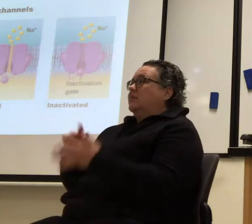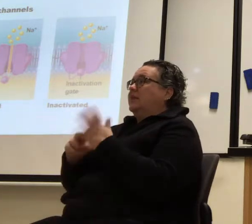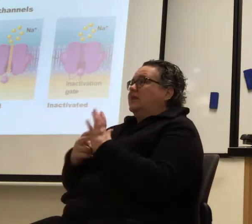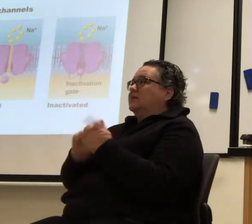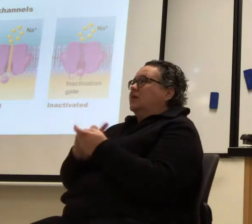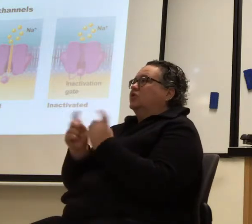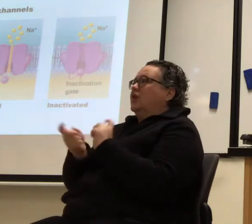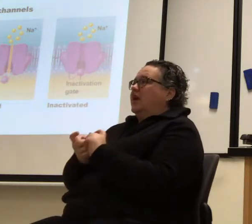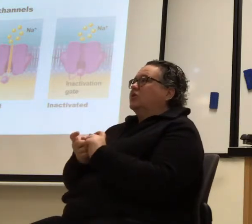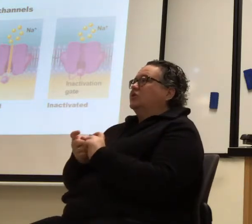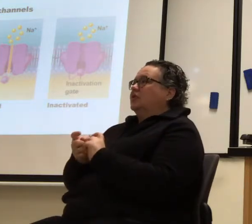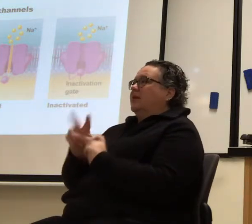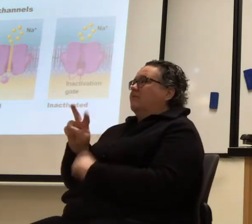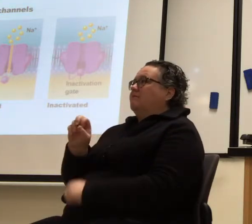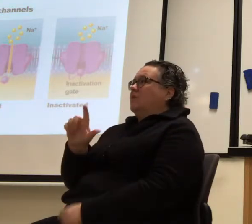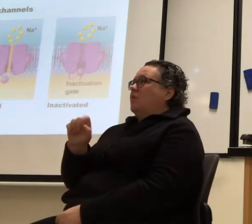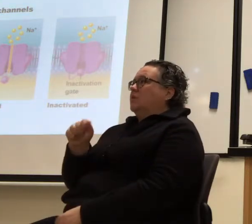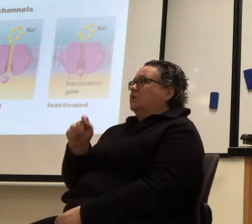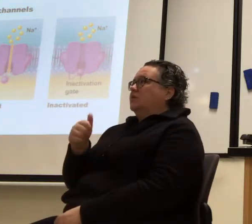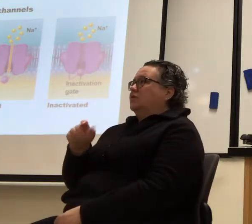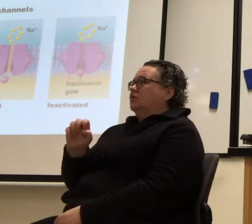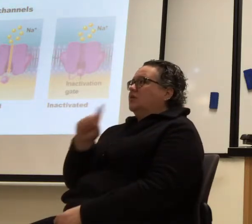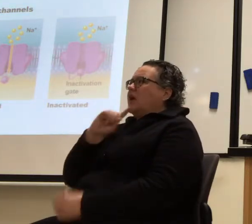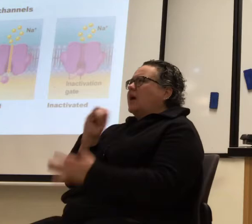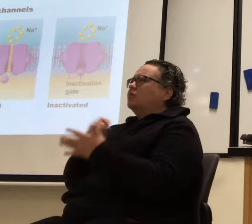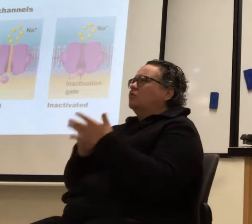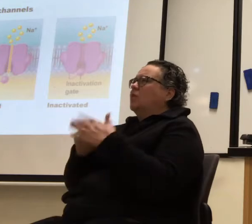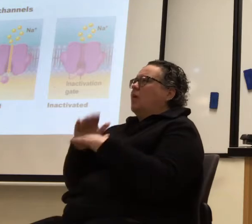on the board a while ago, where I drew